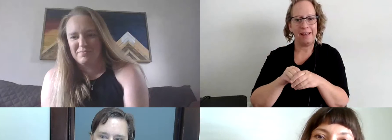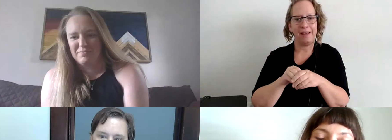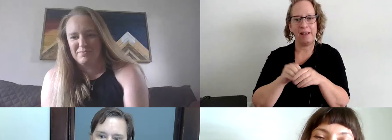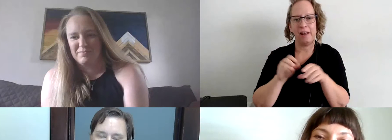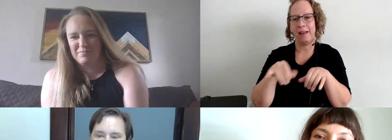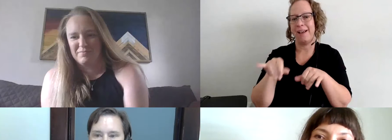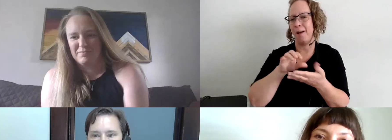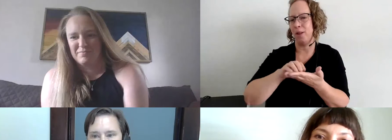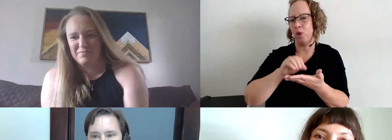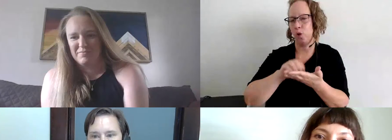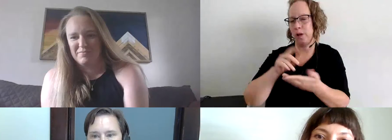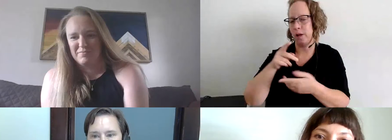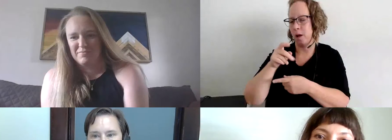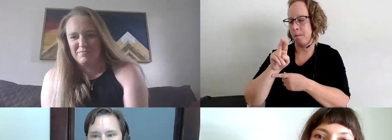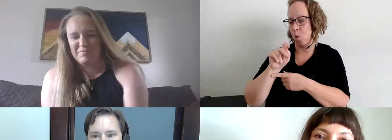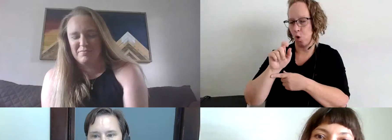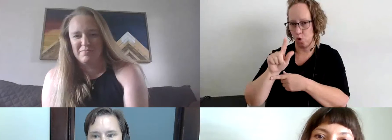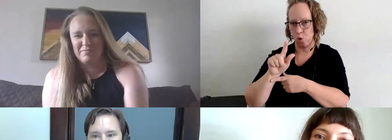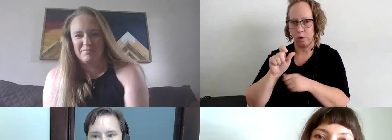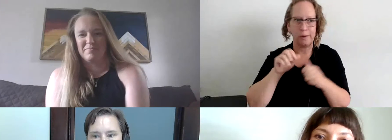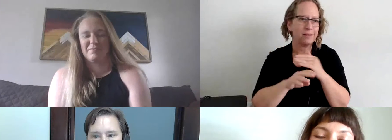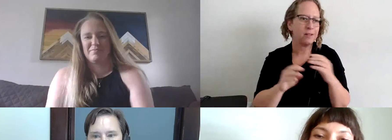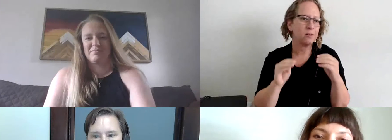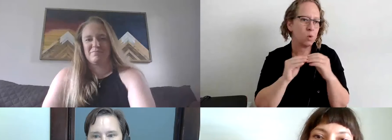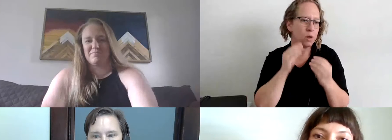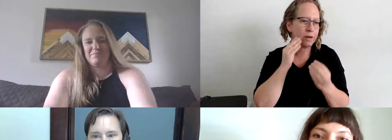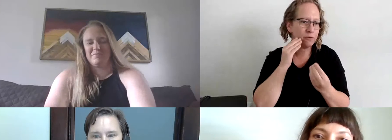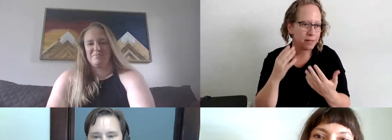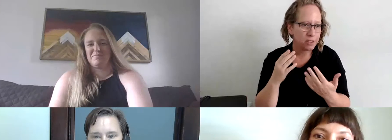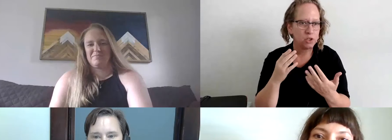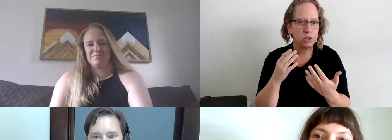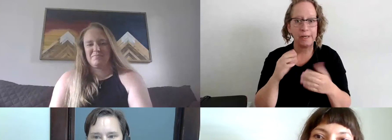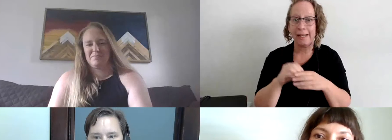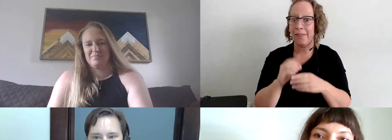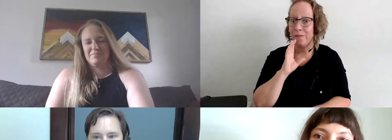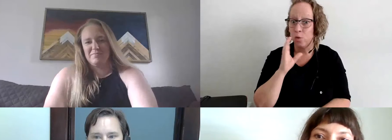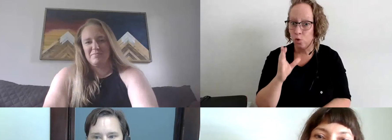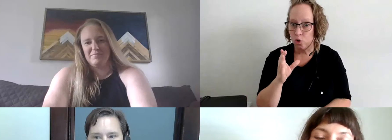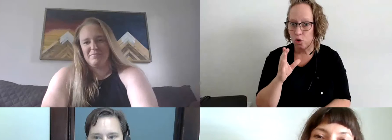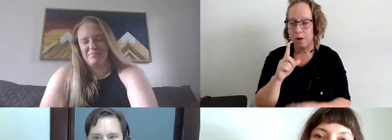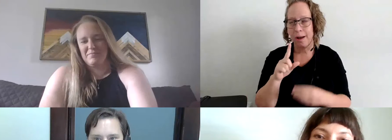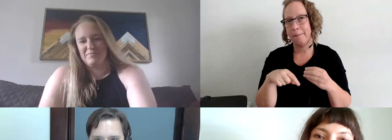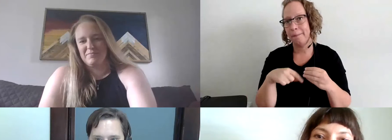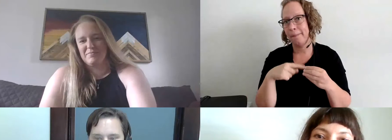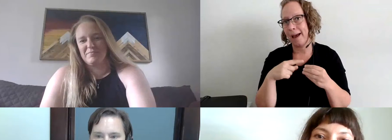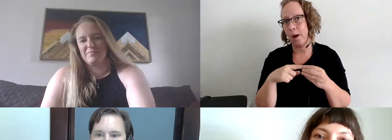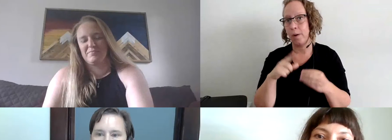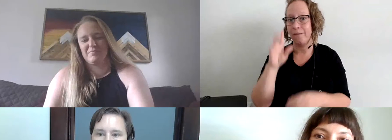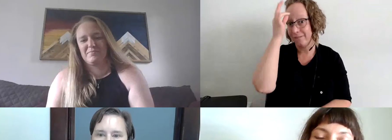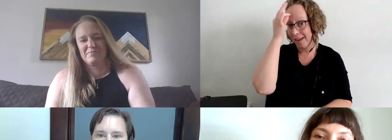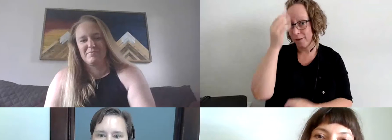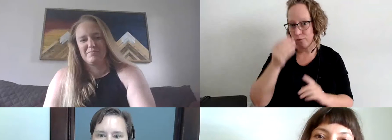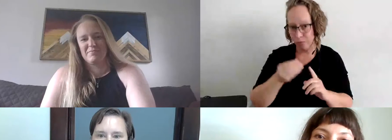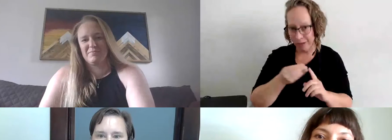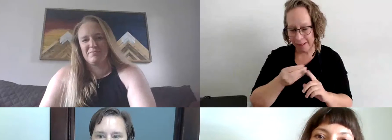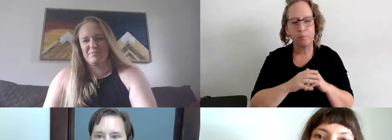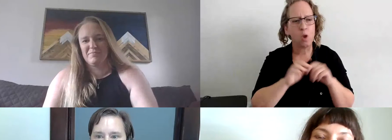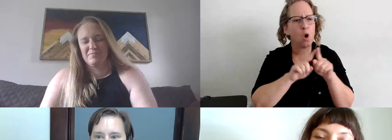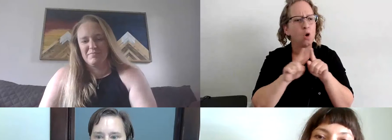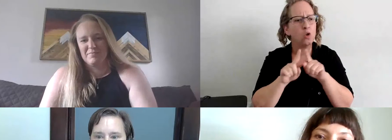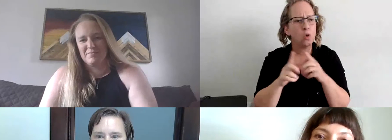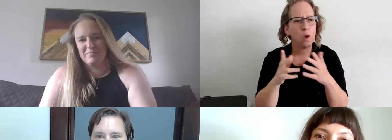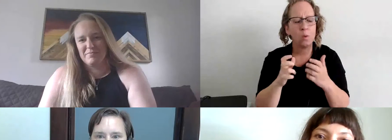Learning Portal so that you'll be able to access more information in the future about Fed Relay. I also want to